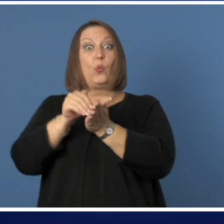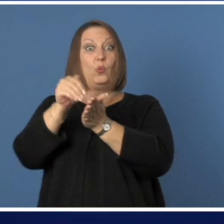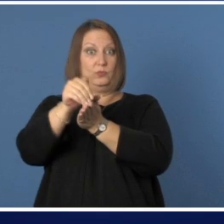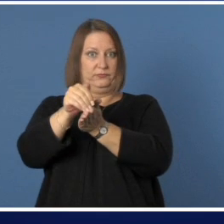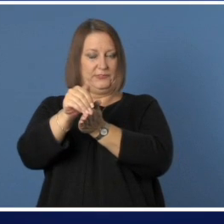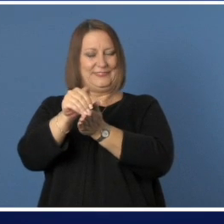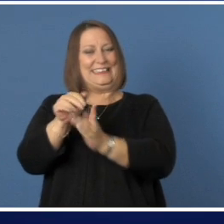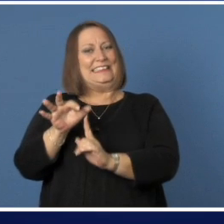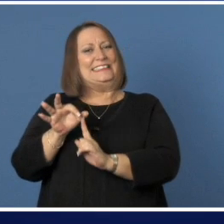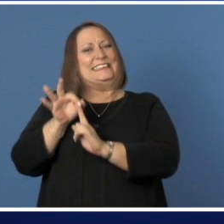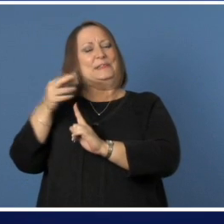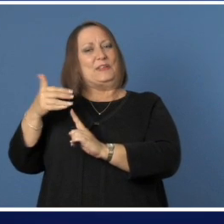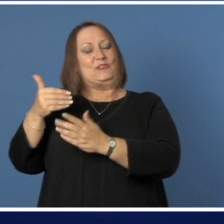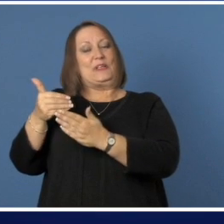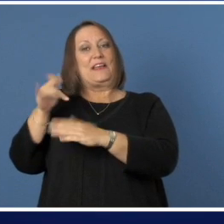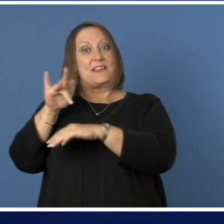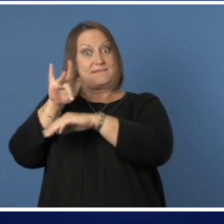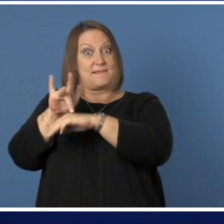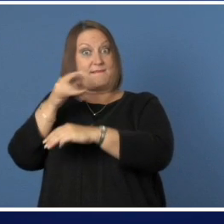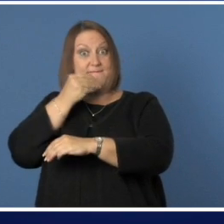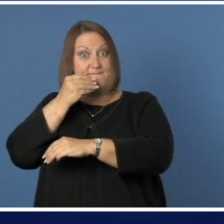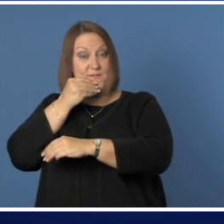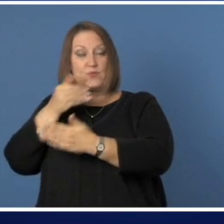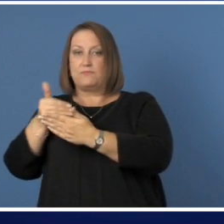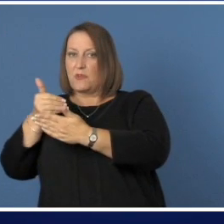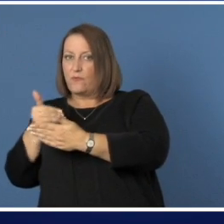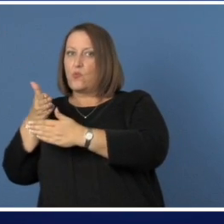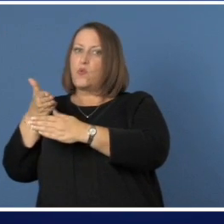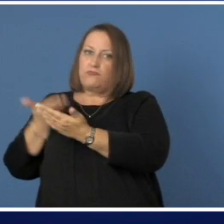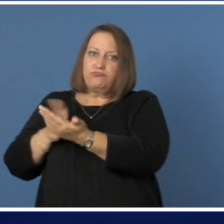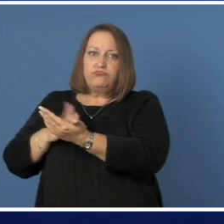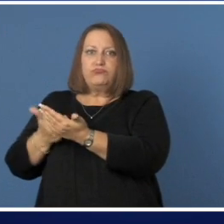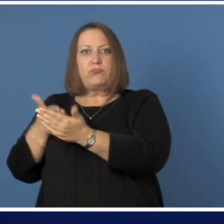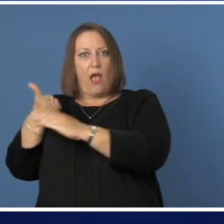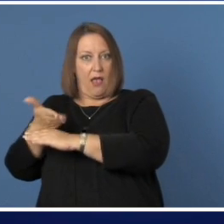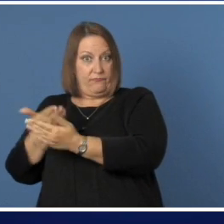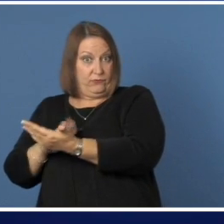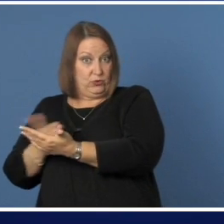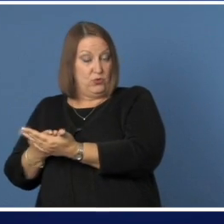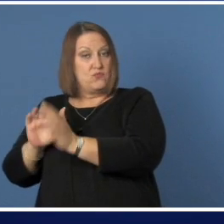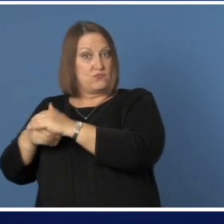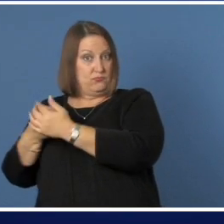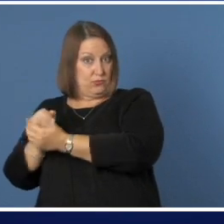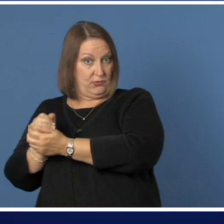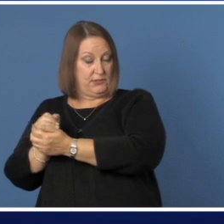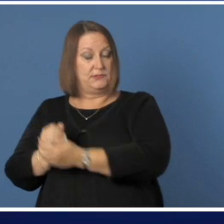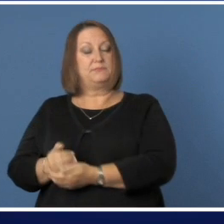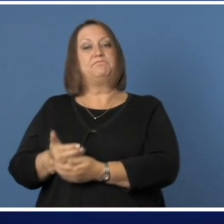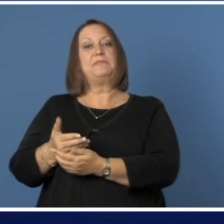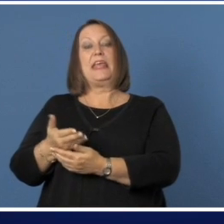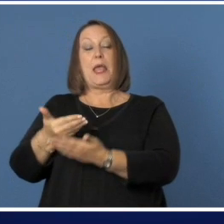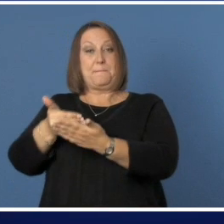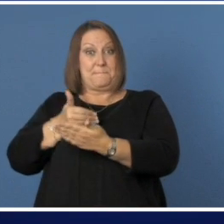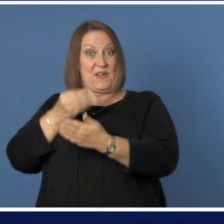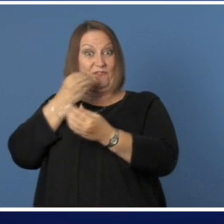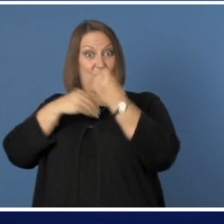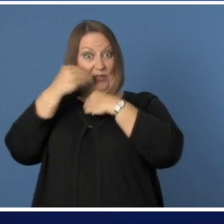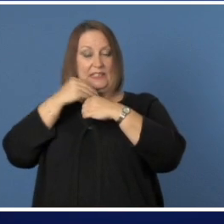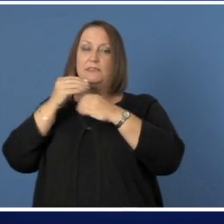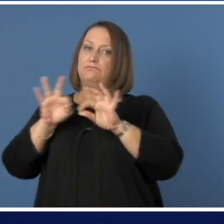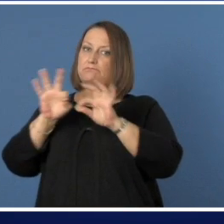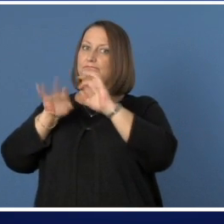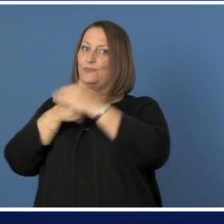This is especially important before and after preparing food Before eating